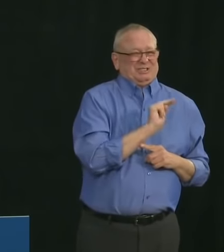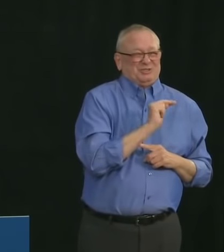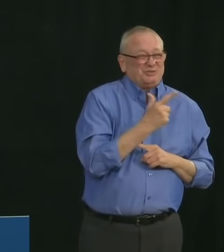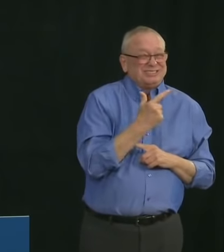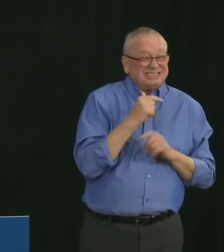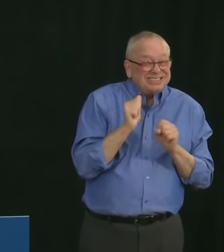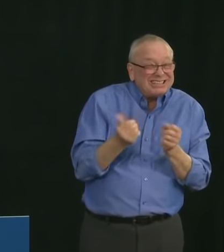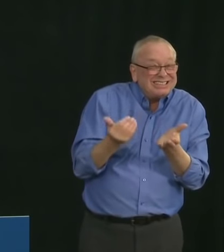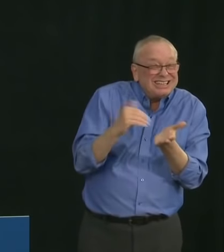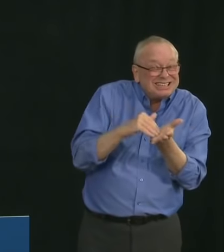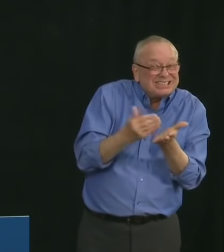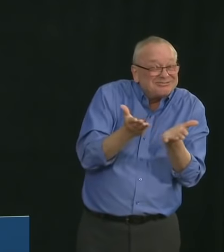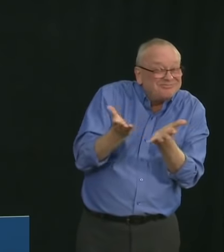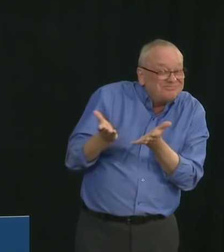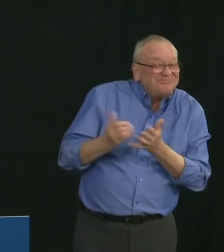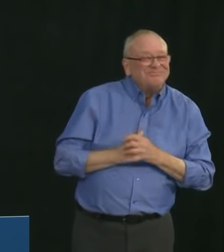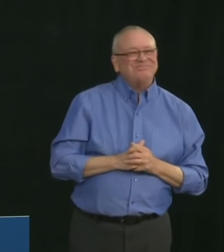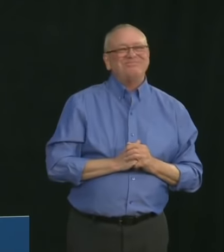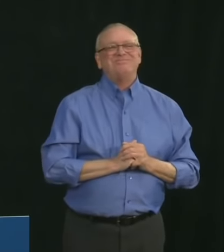put through our next question, please?